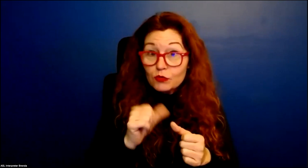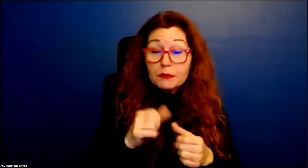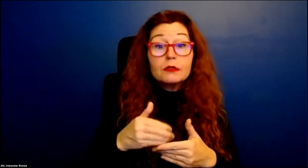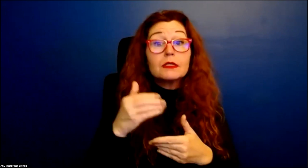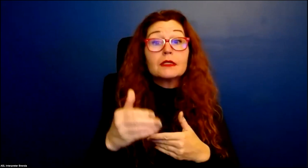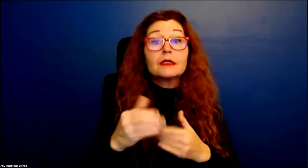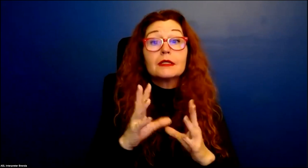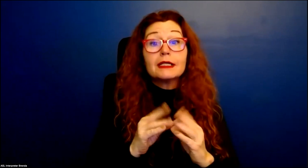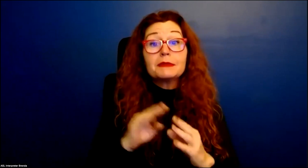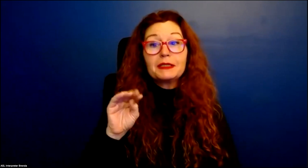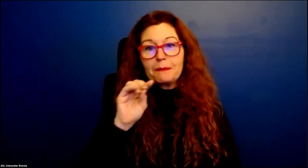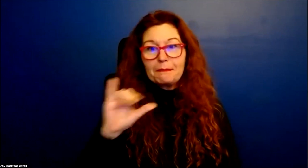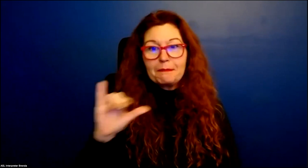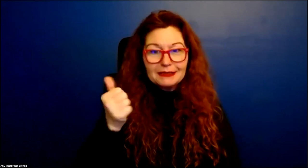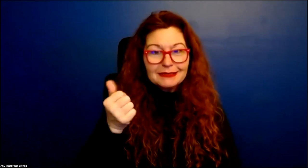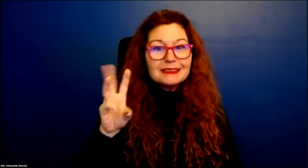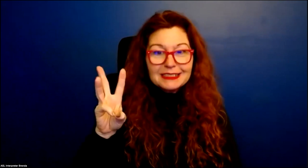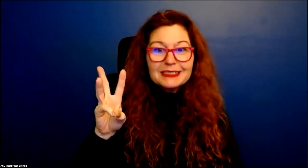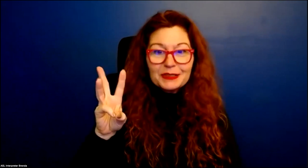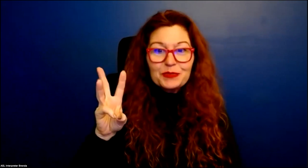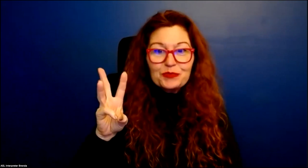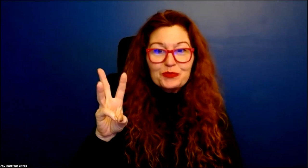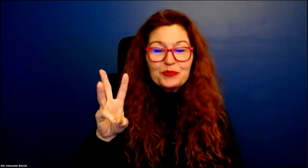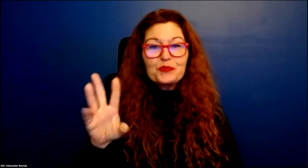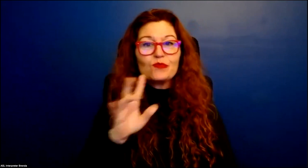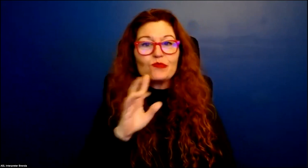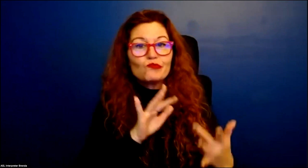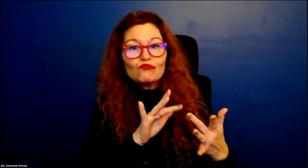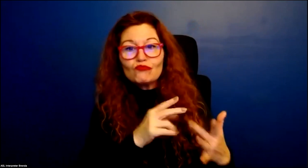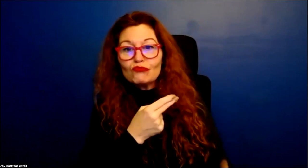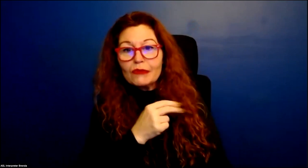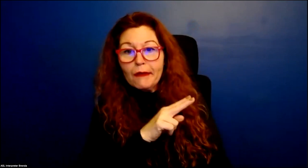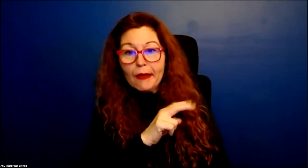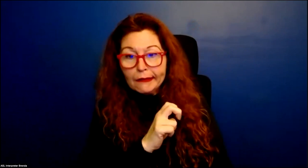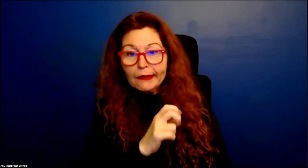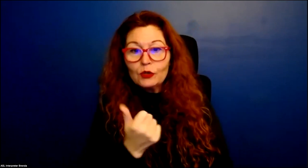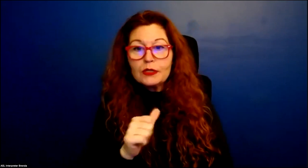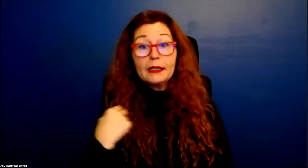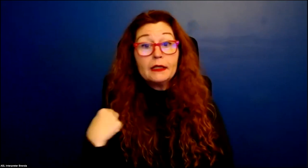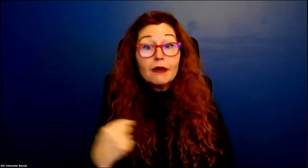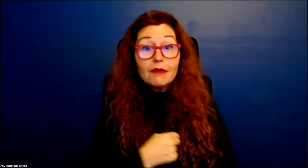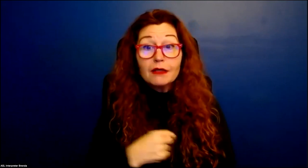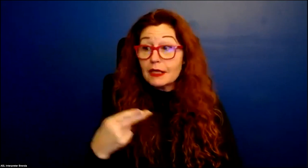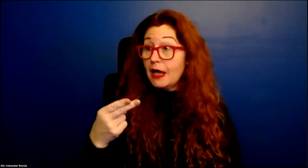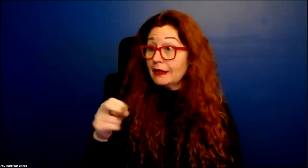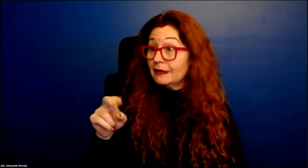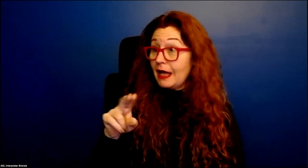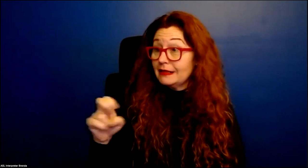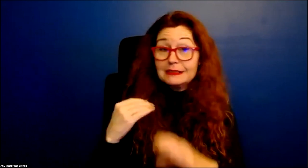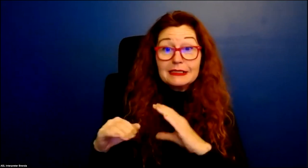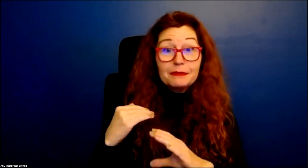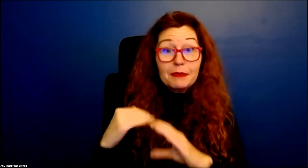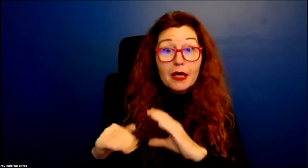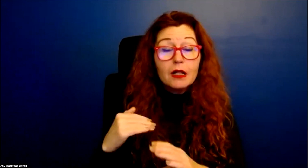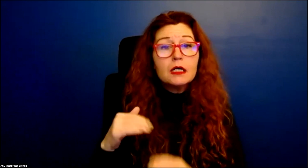May 16th. Reach out to Helene or any of us, Helene's email. Joseph, do